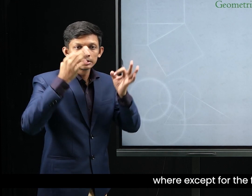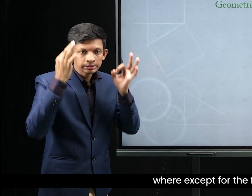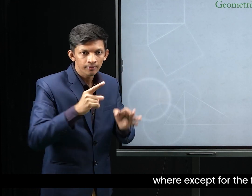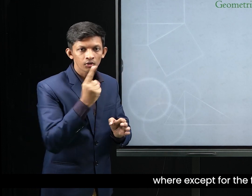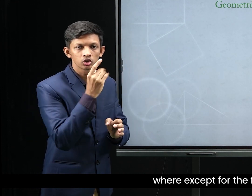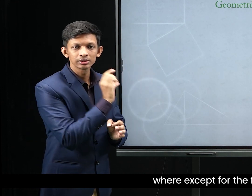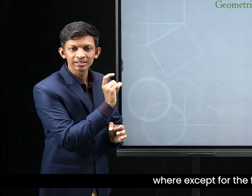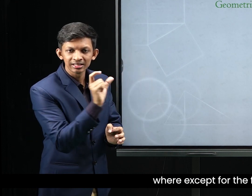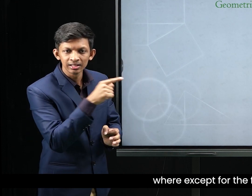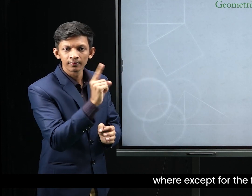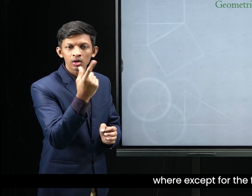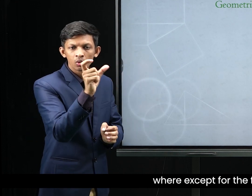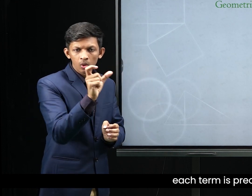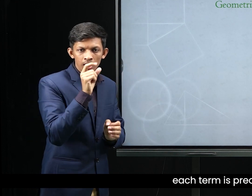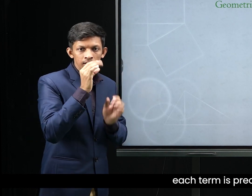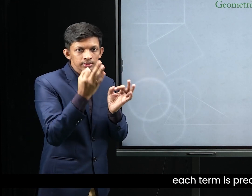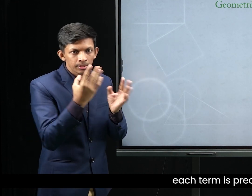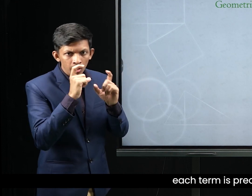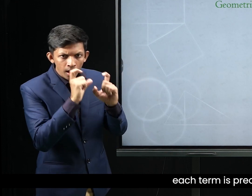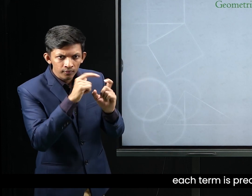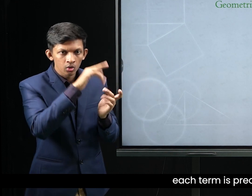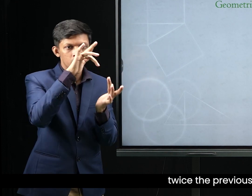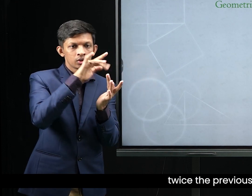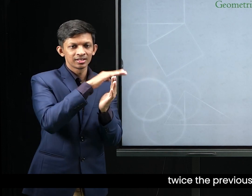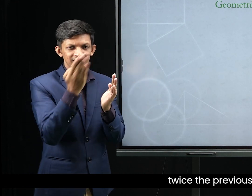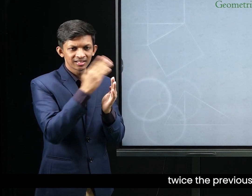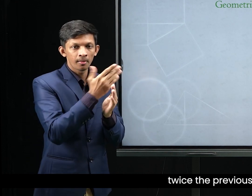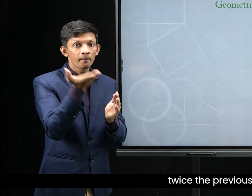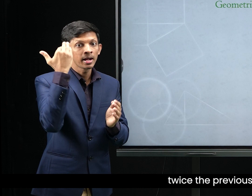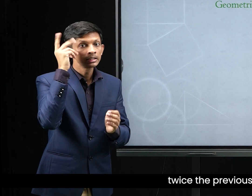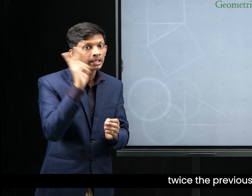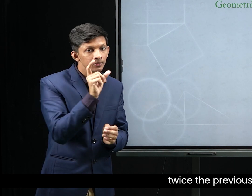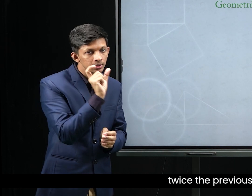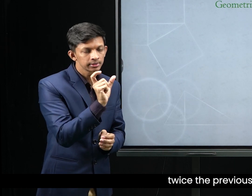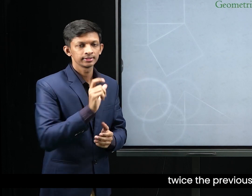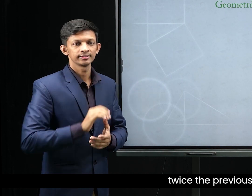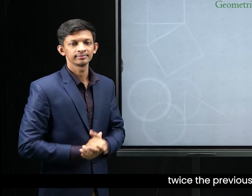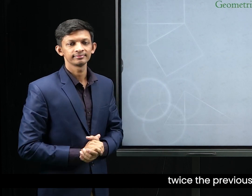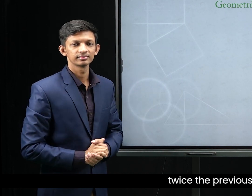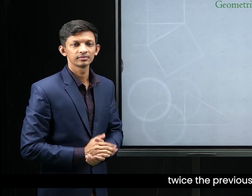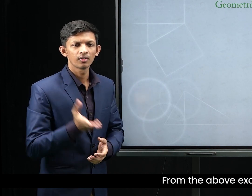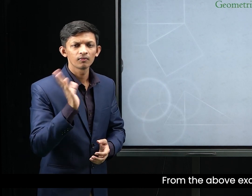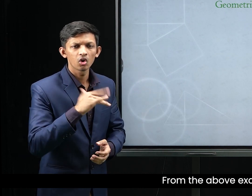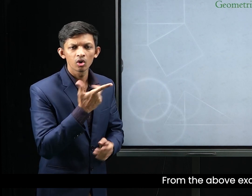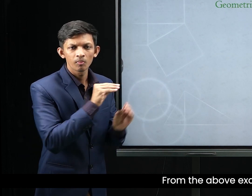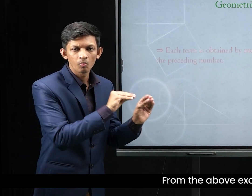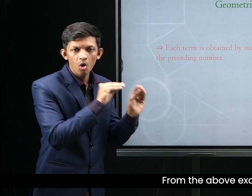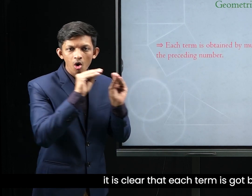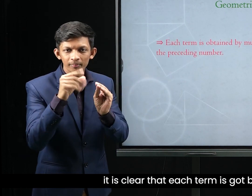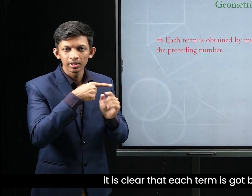except for the first term, each term is precisely twice the previous term. From the above example, it is